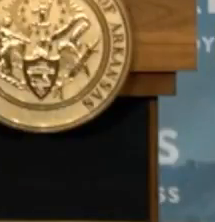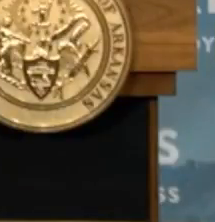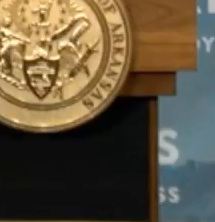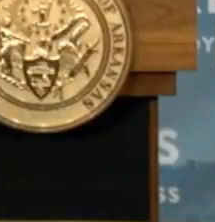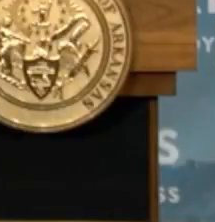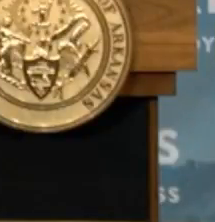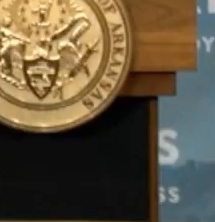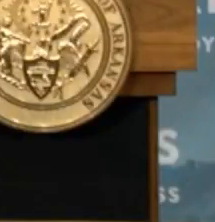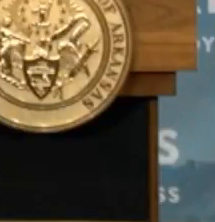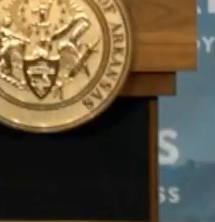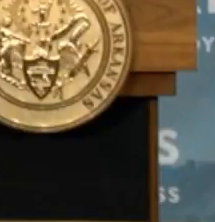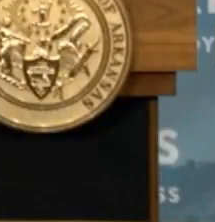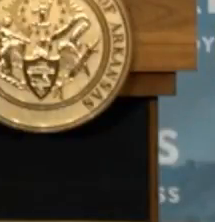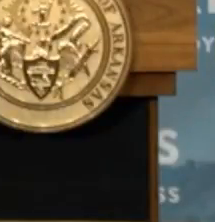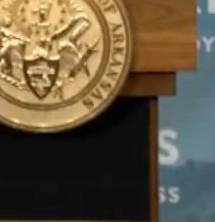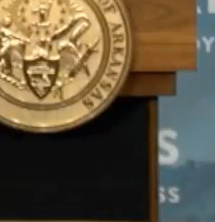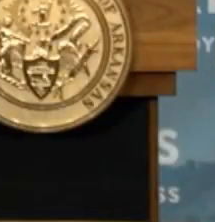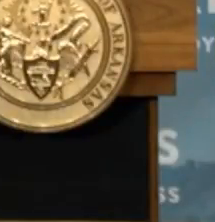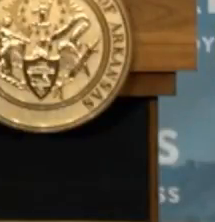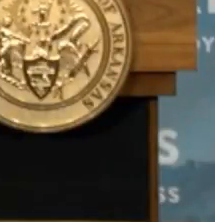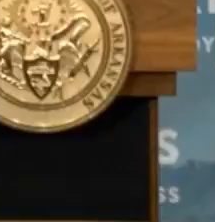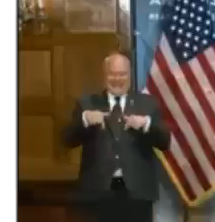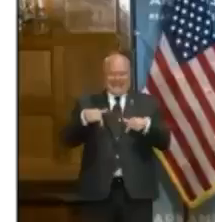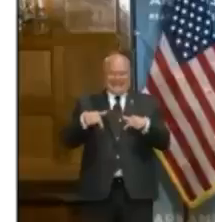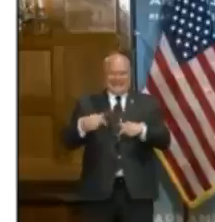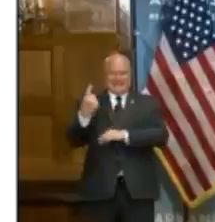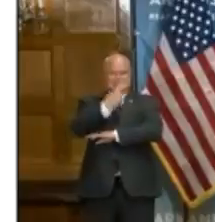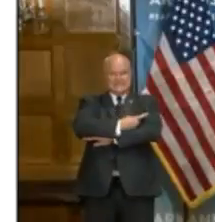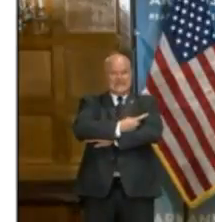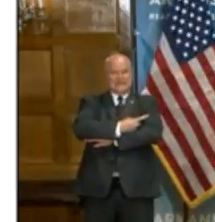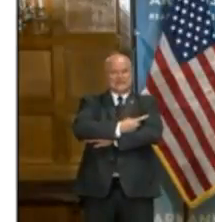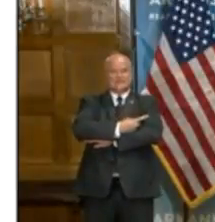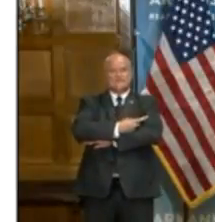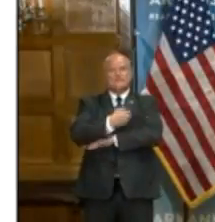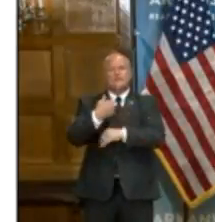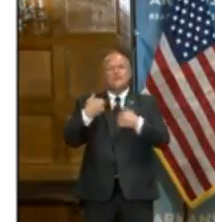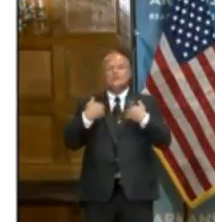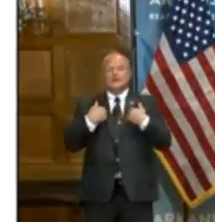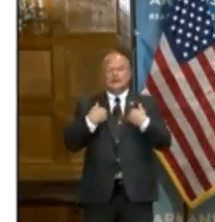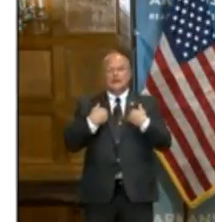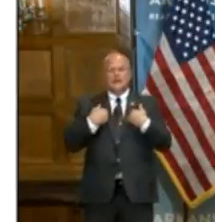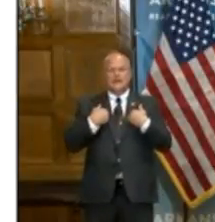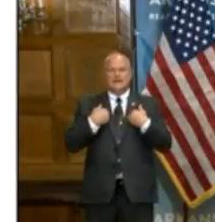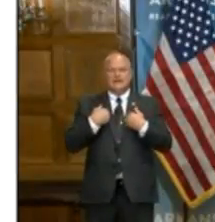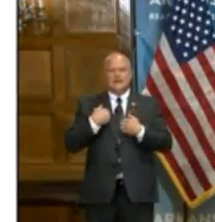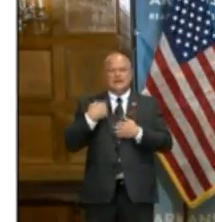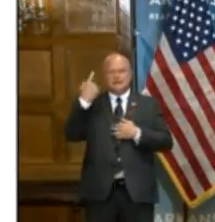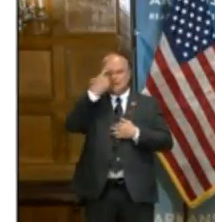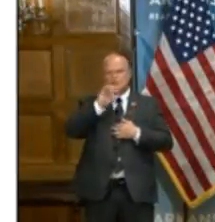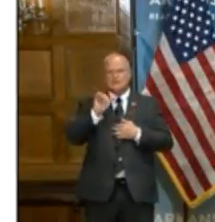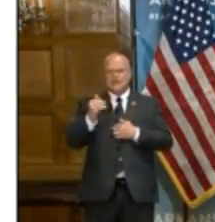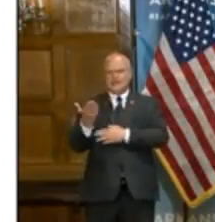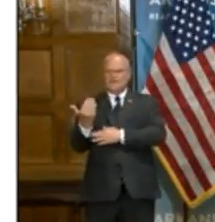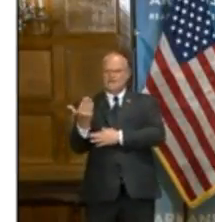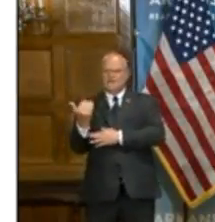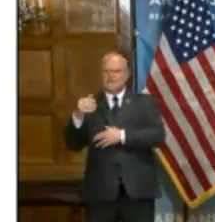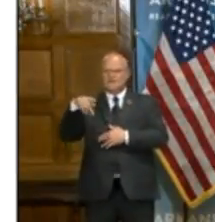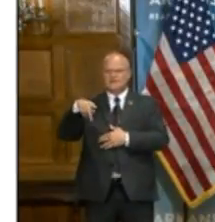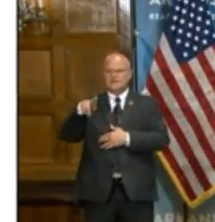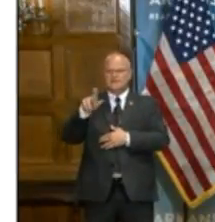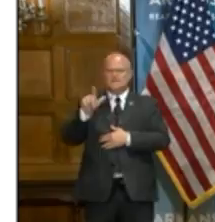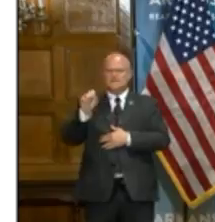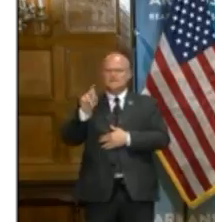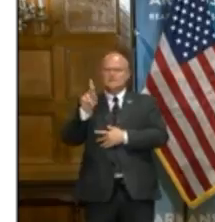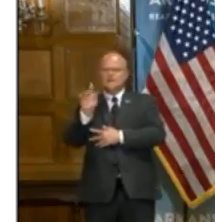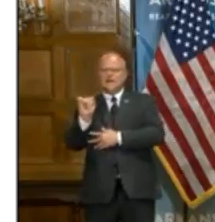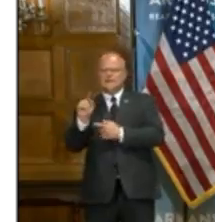are located. And you can see on this particular day, we had, it looks like 15 in Pulaski